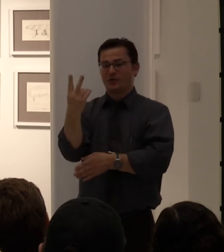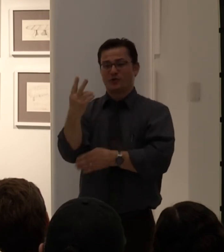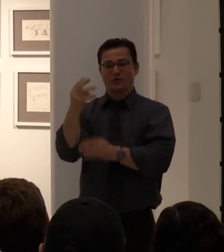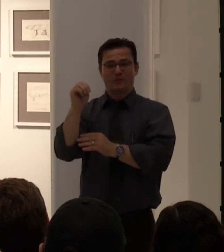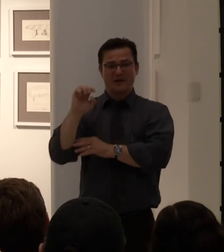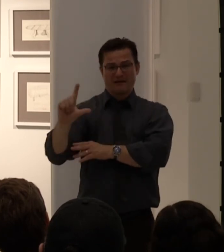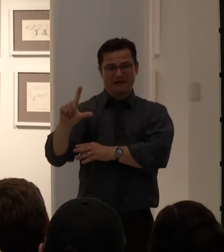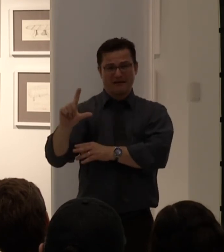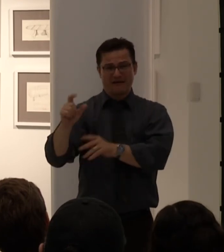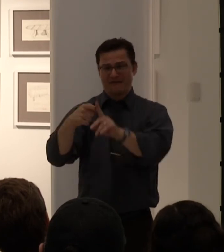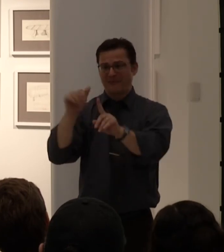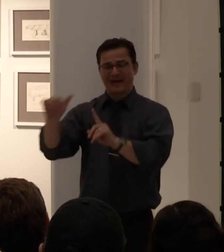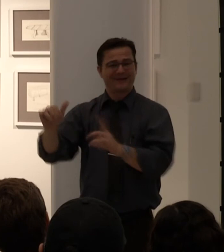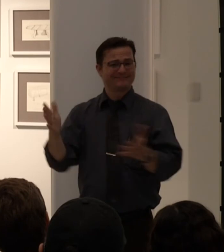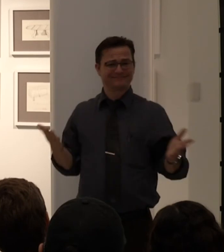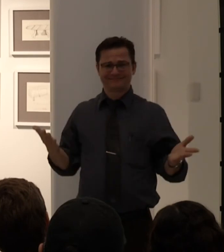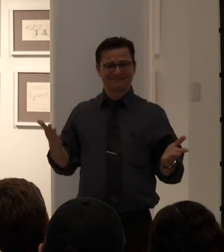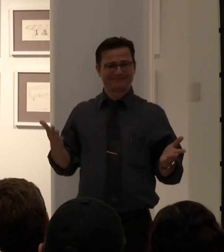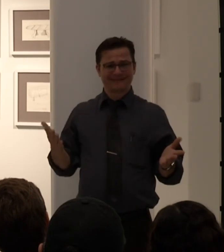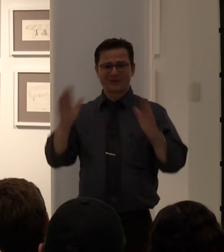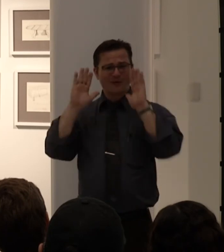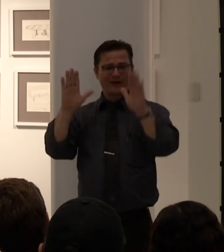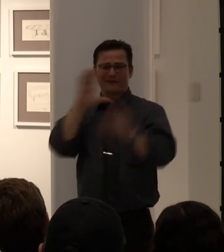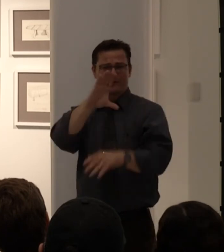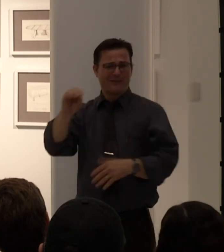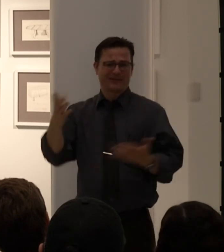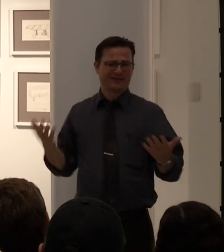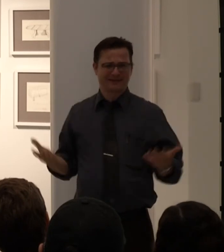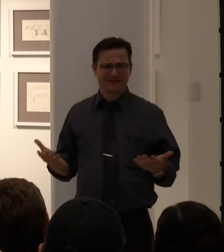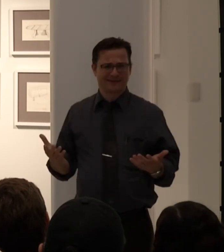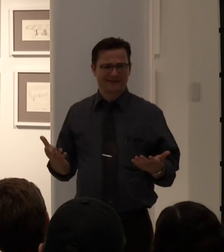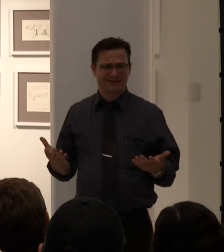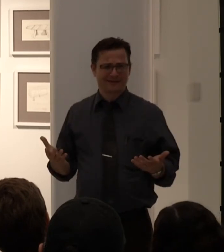out of that, we'll have a phenomenally good company.